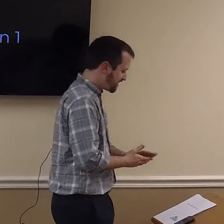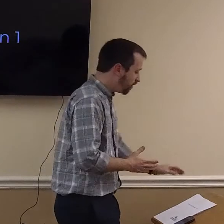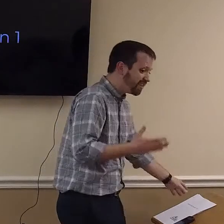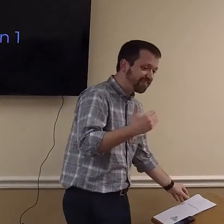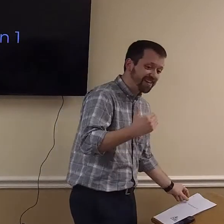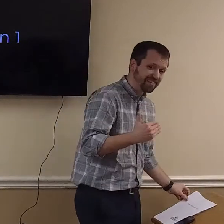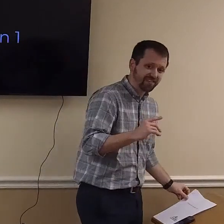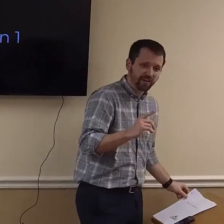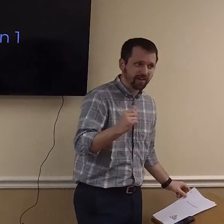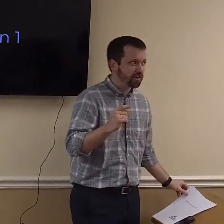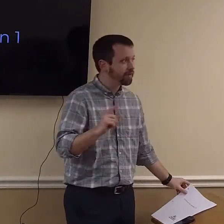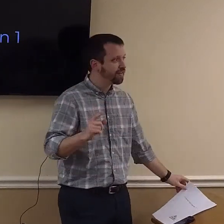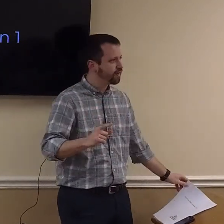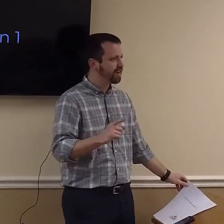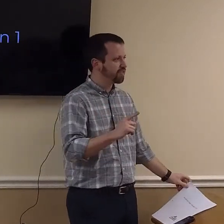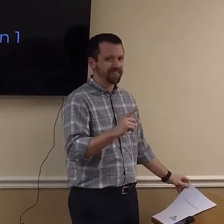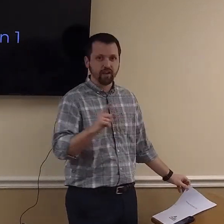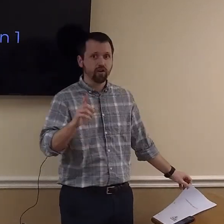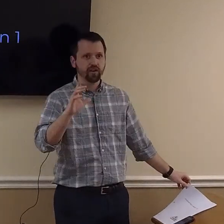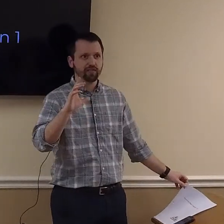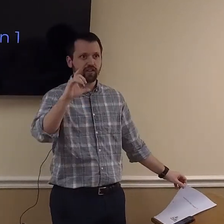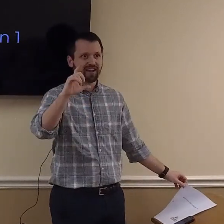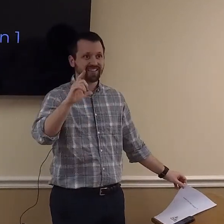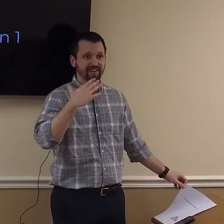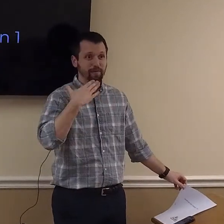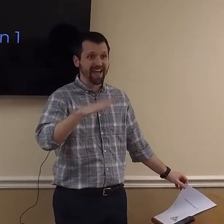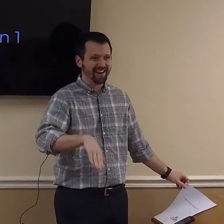So, these lessons are going to be a little bit different. Okay, I was about to say, oh, I don't have a clock. This is going to be bad.